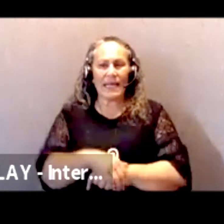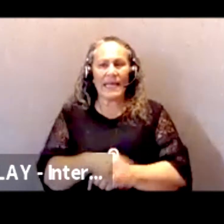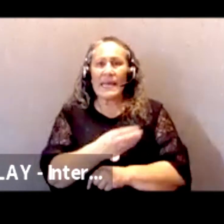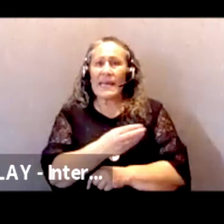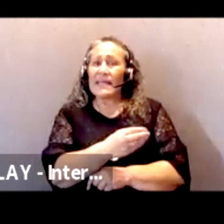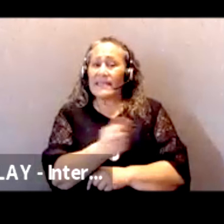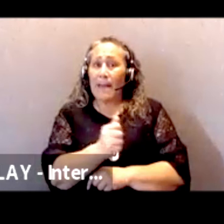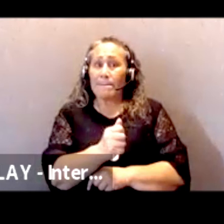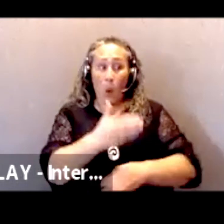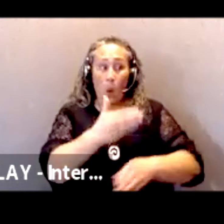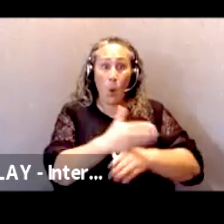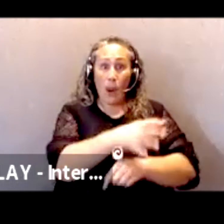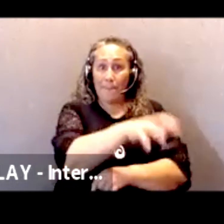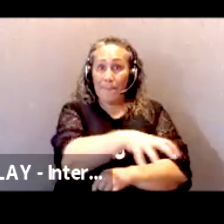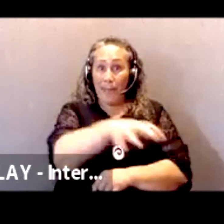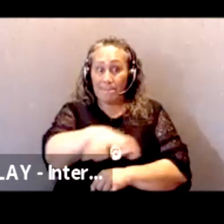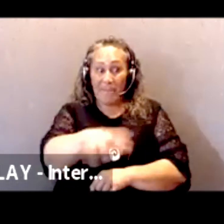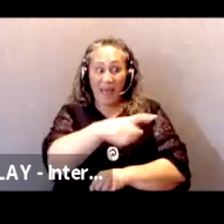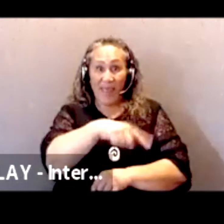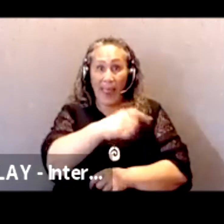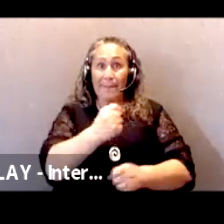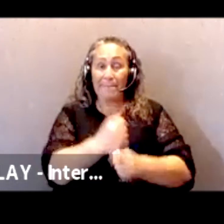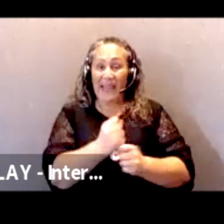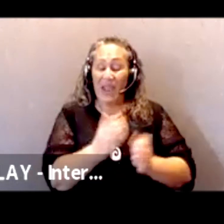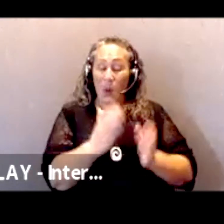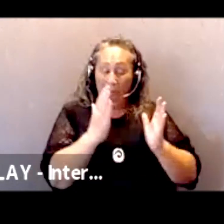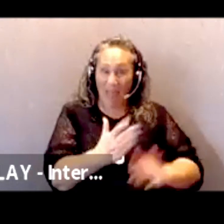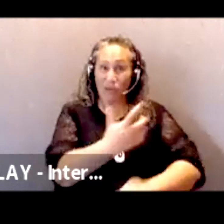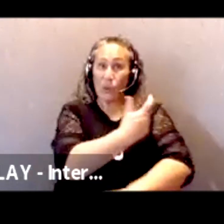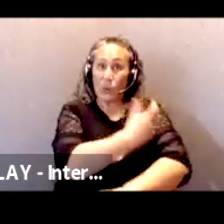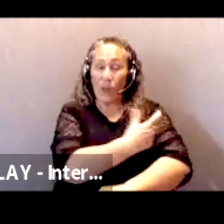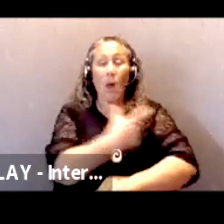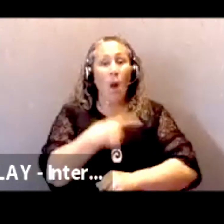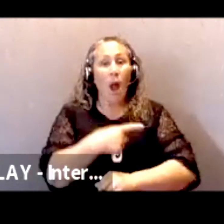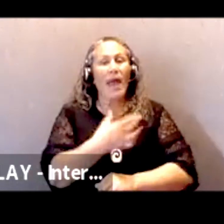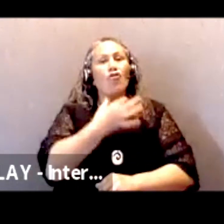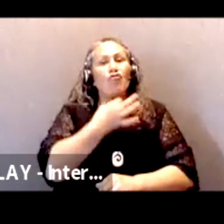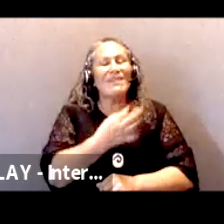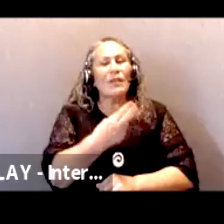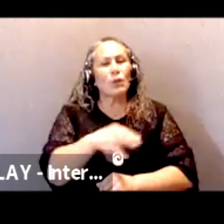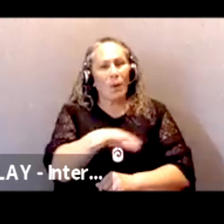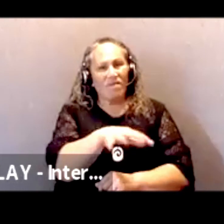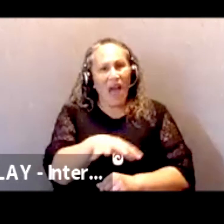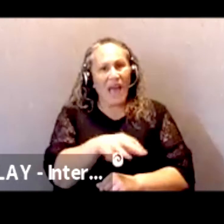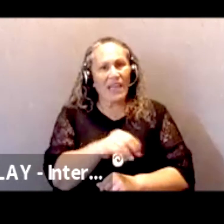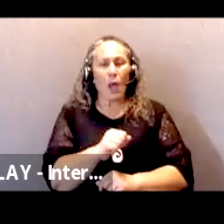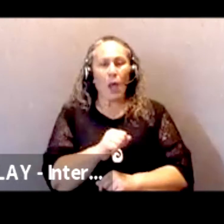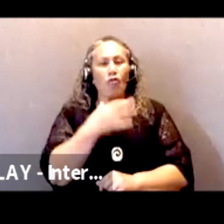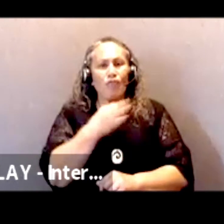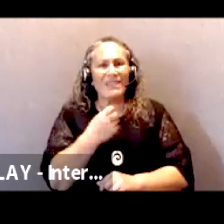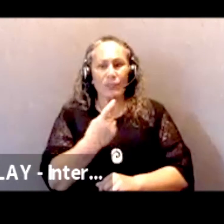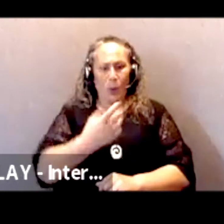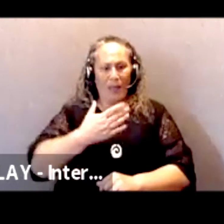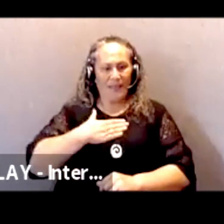it compulsory because the risk to whānau and to each other or to ourselves is